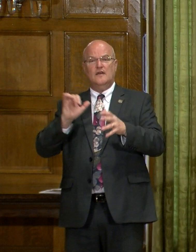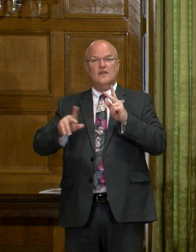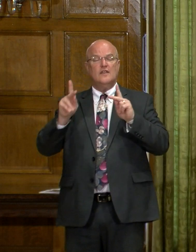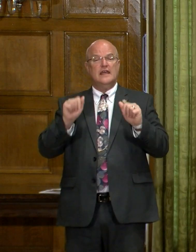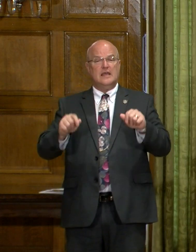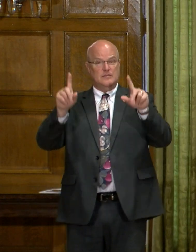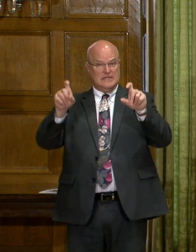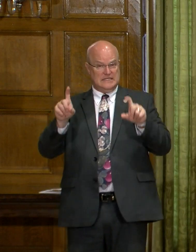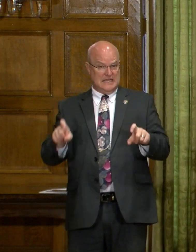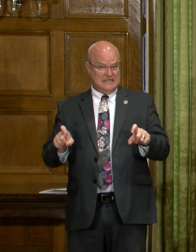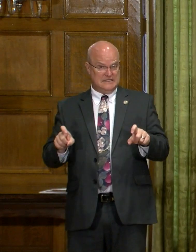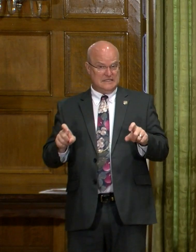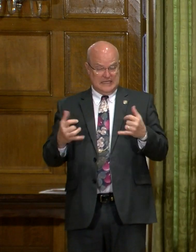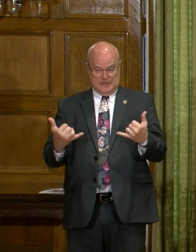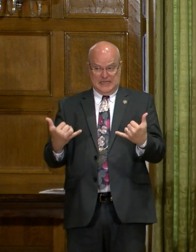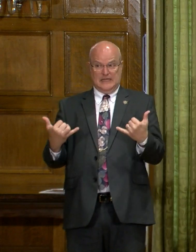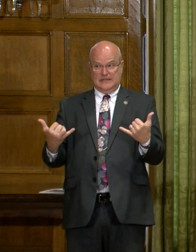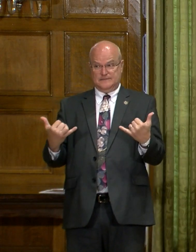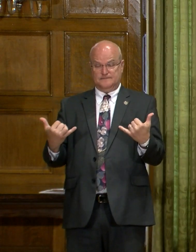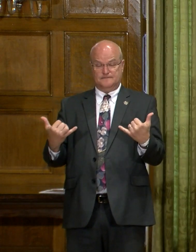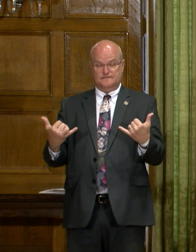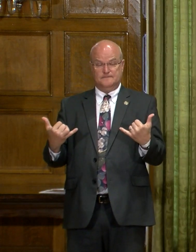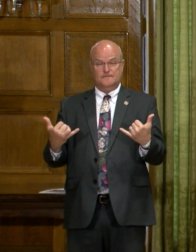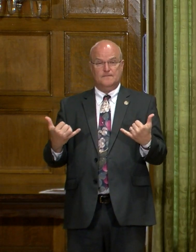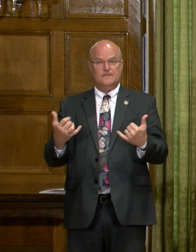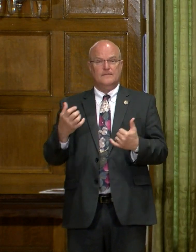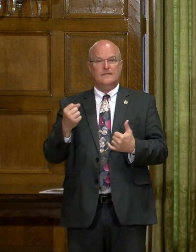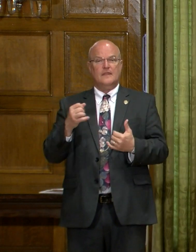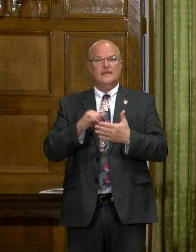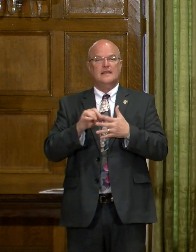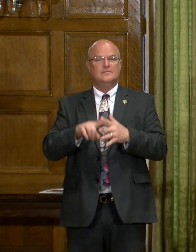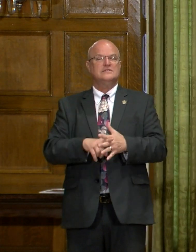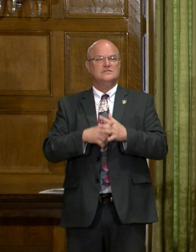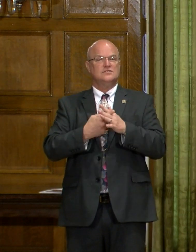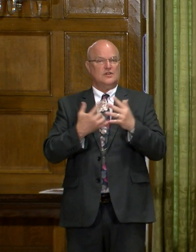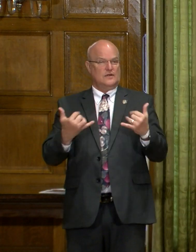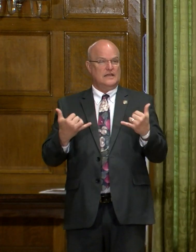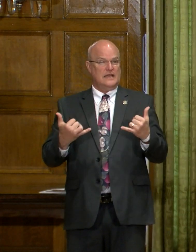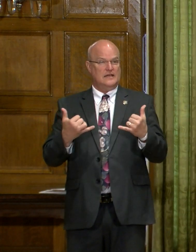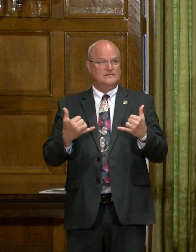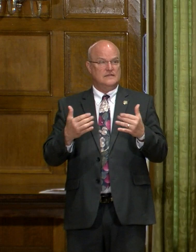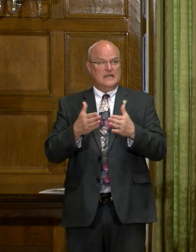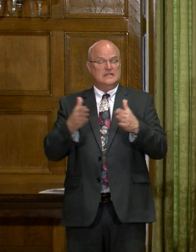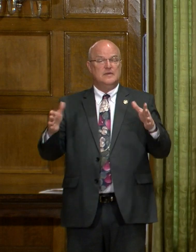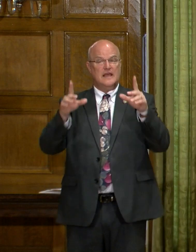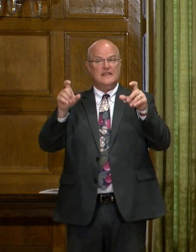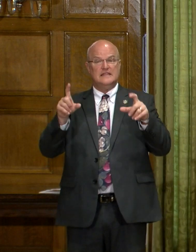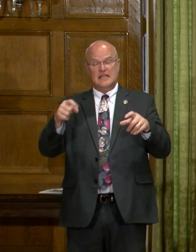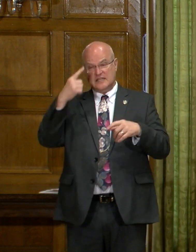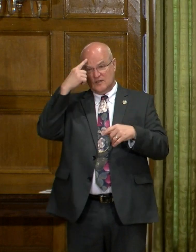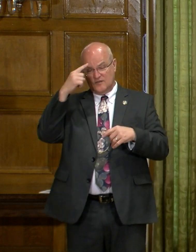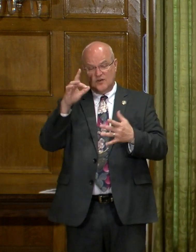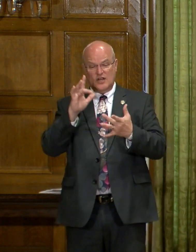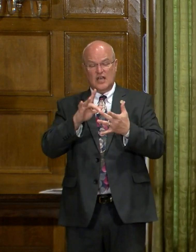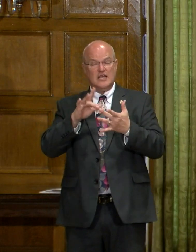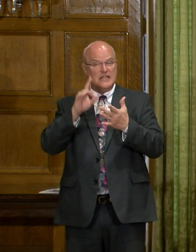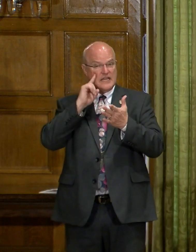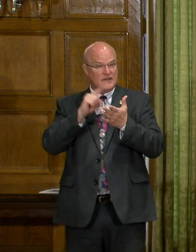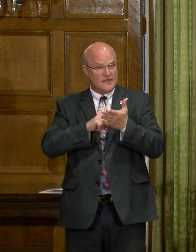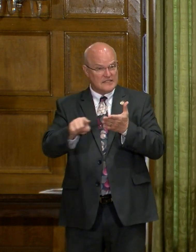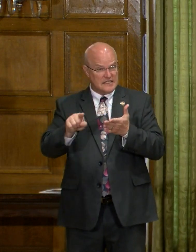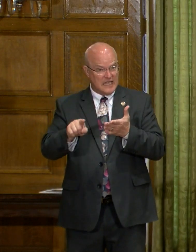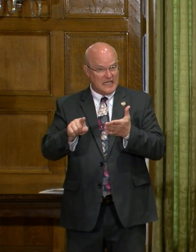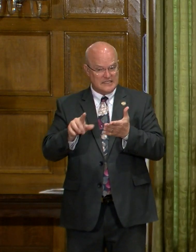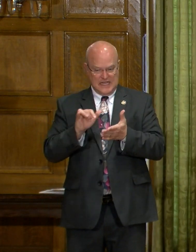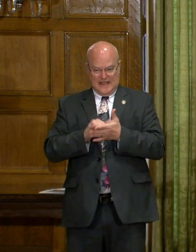those that can be tested immediately. So that can be implemented. Expanding the testing for contact